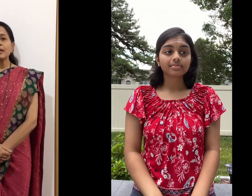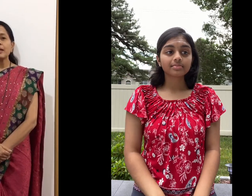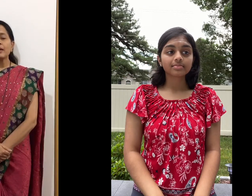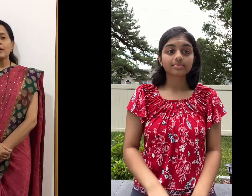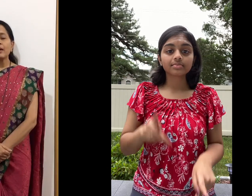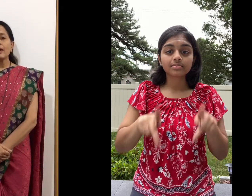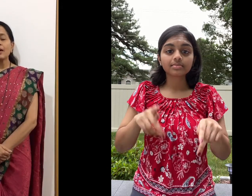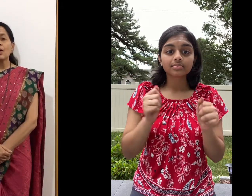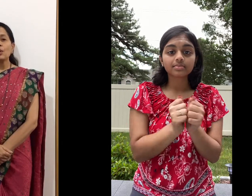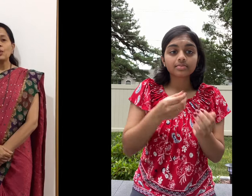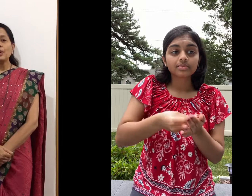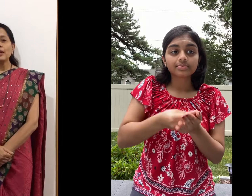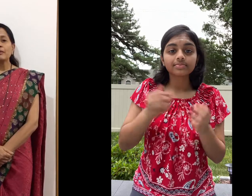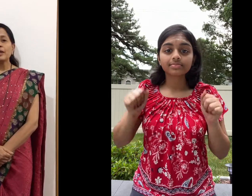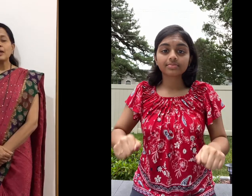Kalashavaya